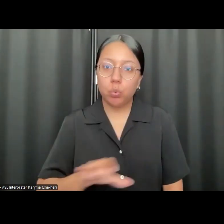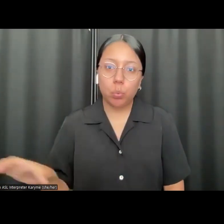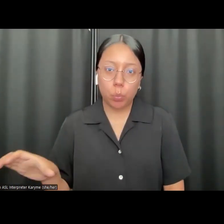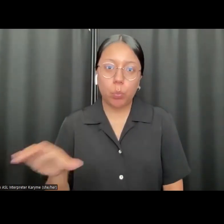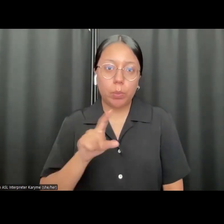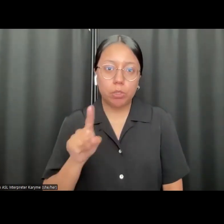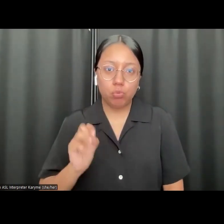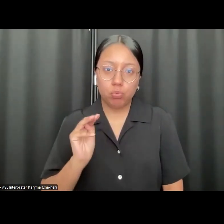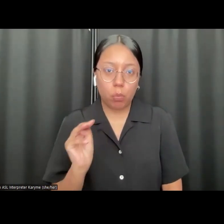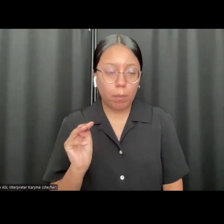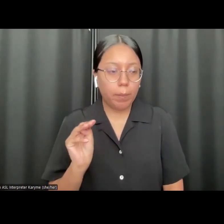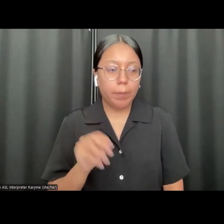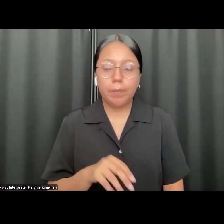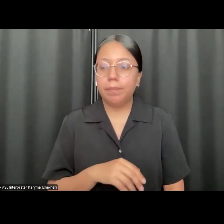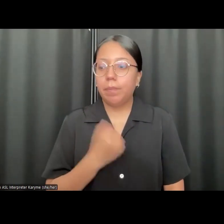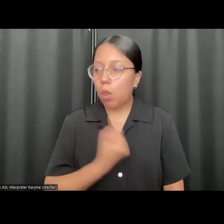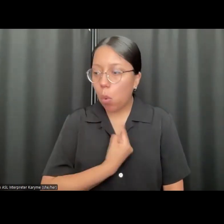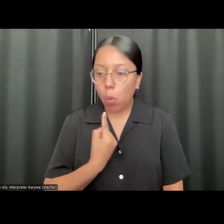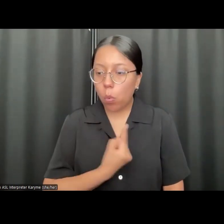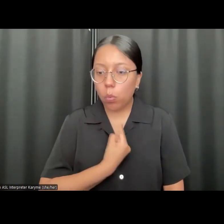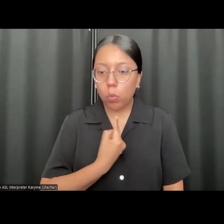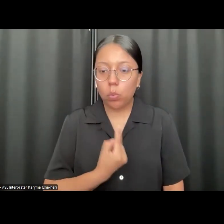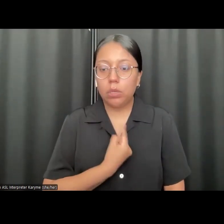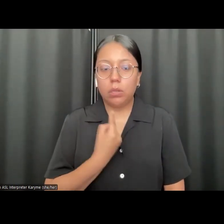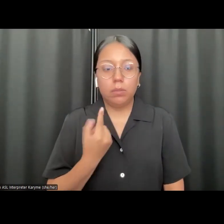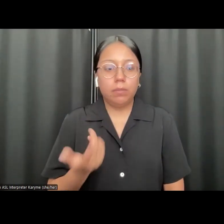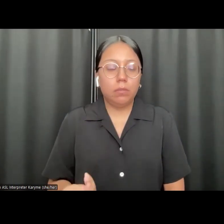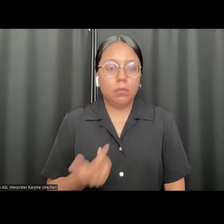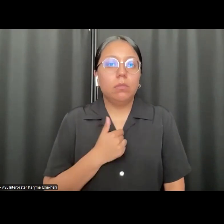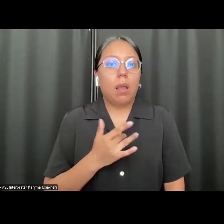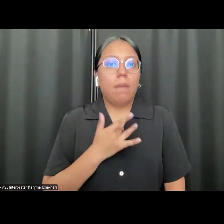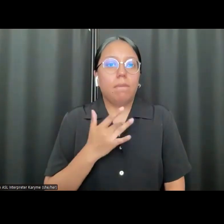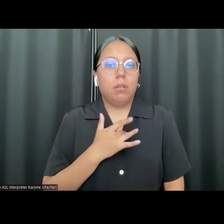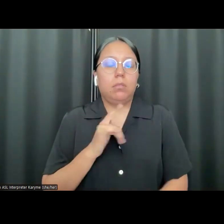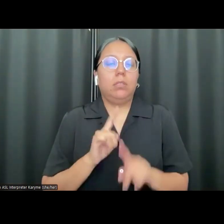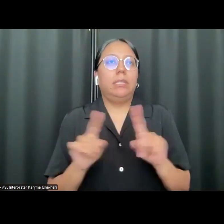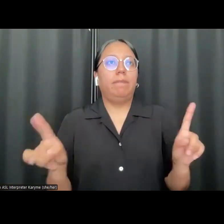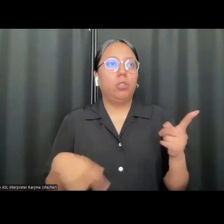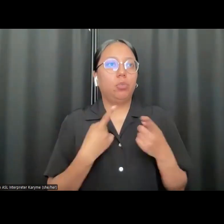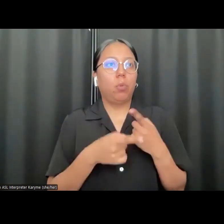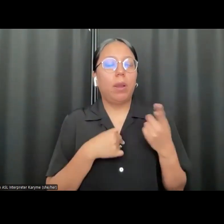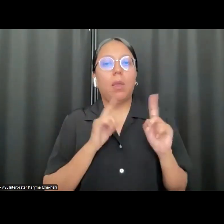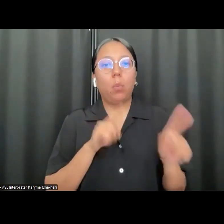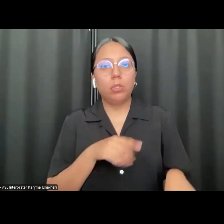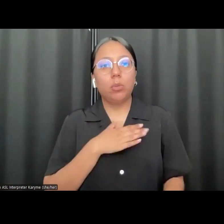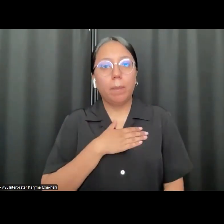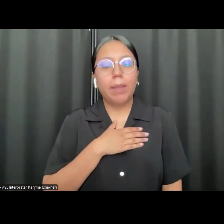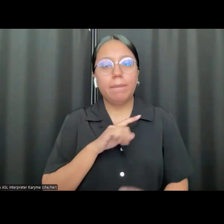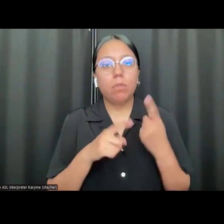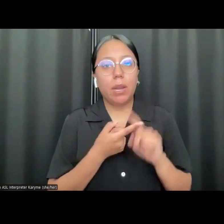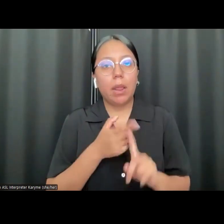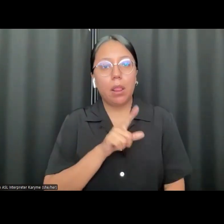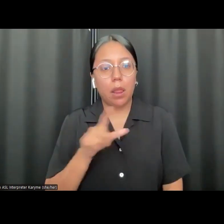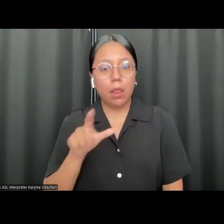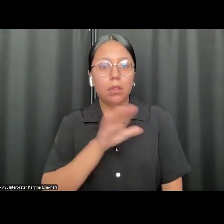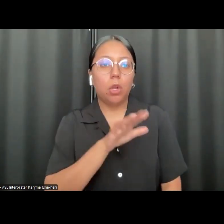real. And I also really felt the difference when I was able to go to my friend LL's funeral memorial in